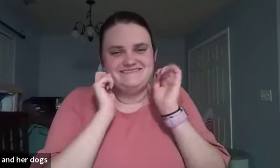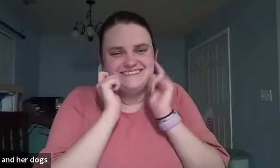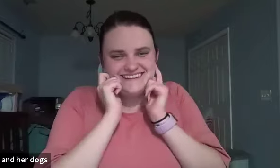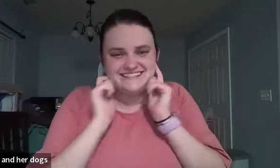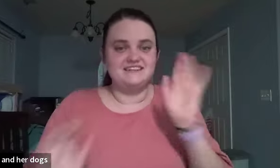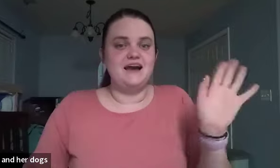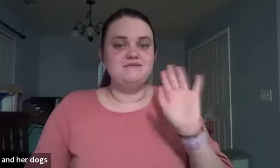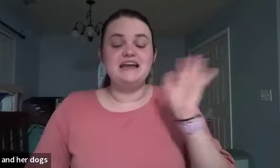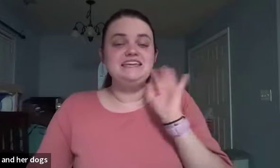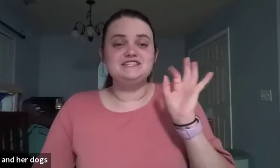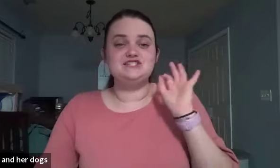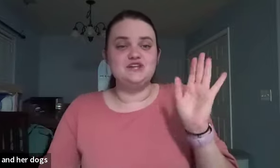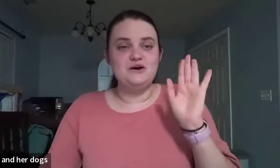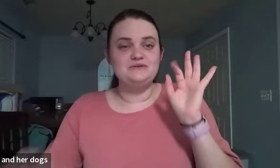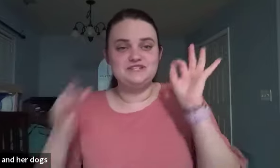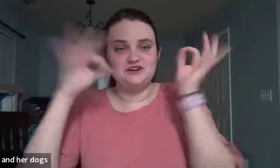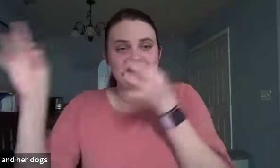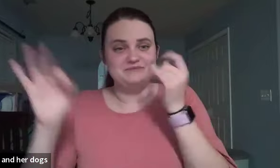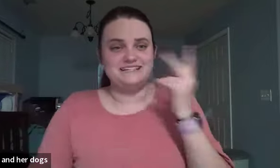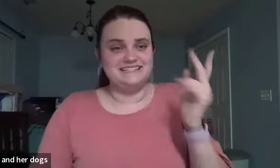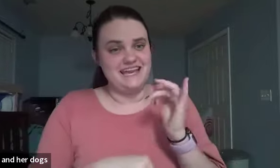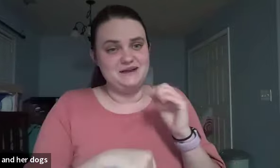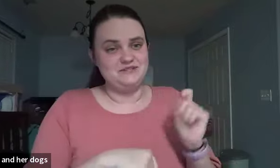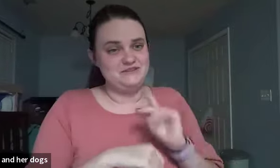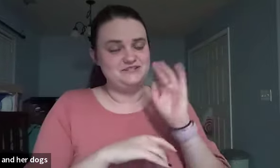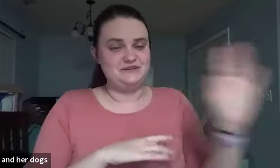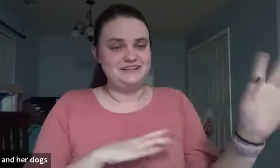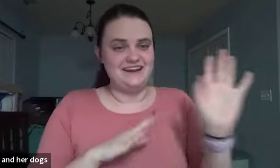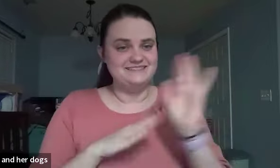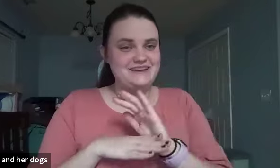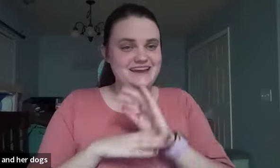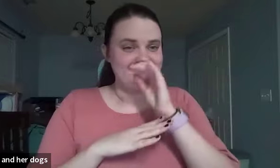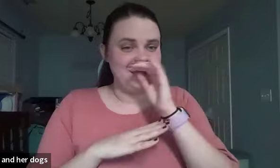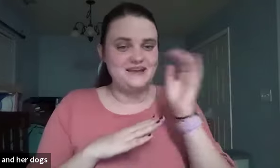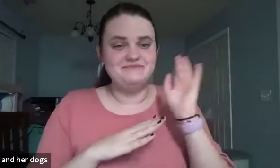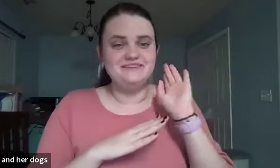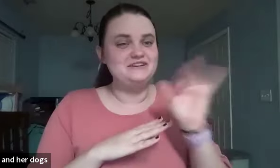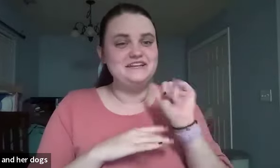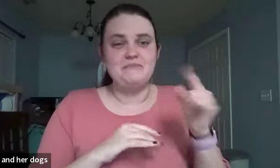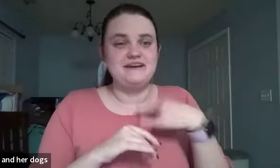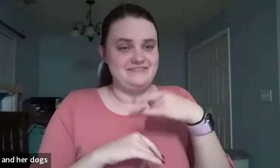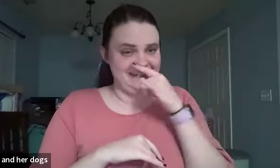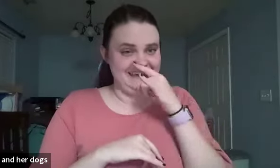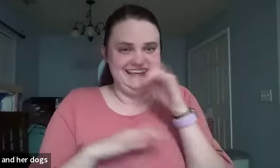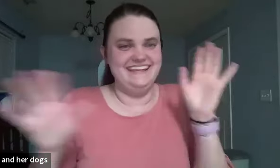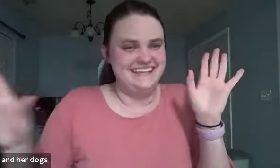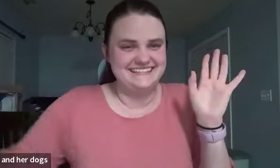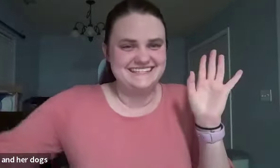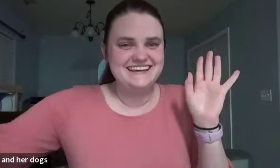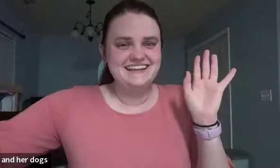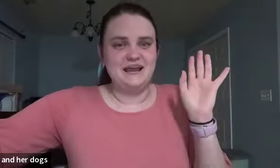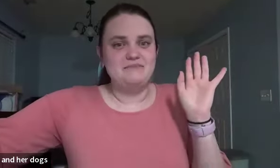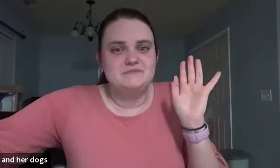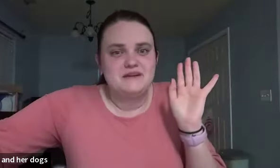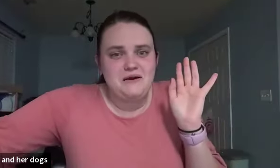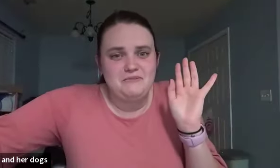my goodness. I get so distracted when I see animals on the screen, guys. Okay. Like, I'm literally no better than the kids. Like, I'm like,